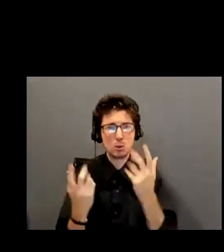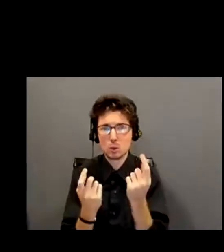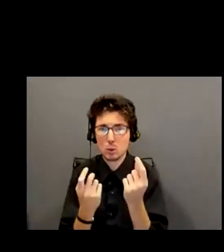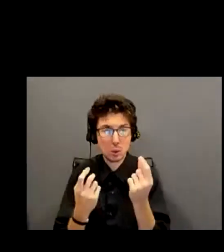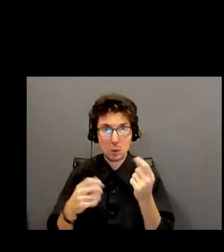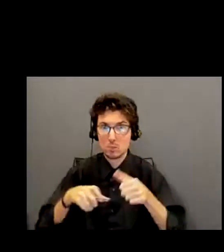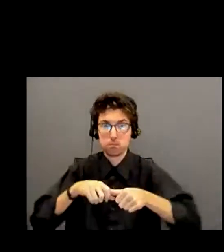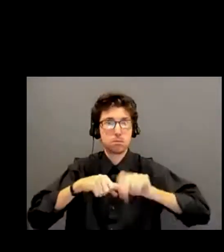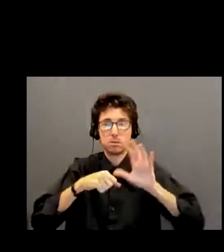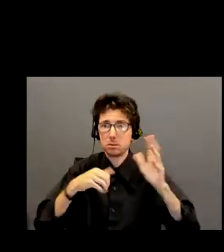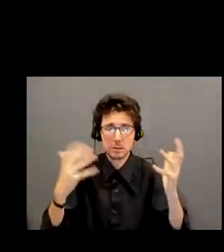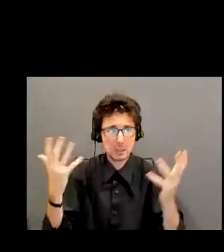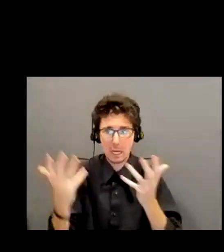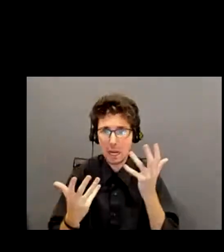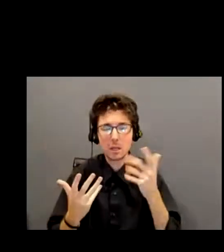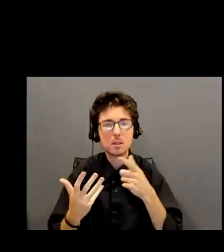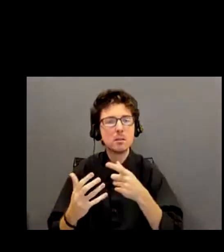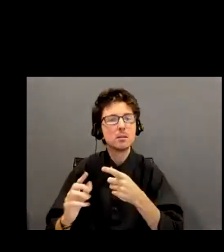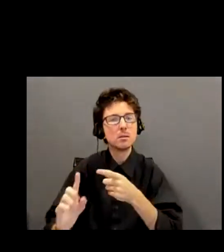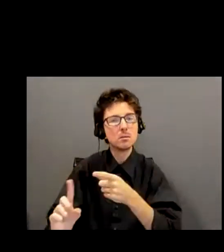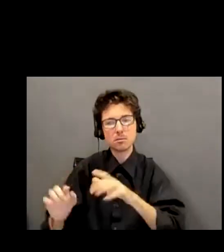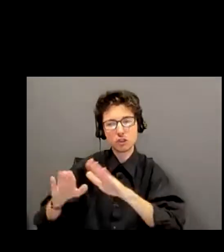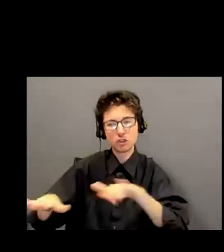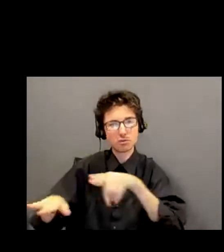the child's disability with greater